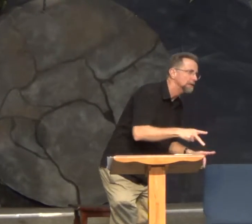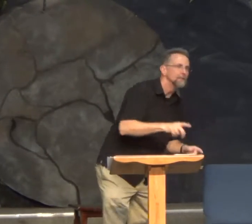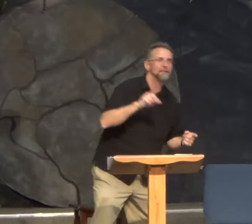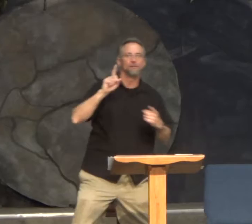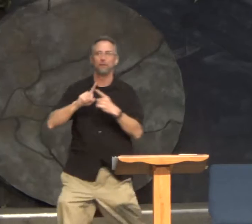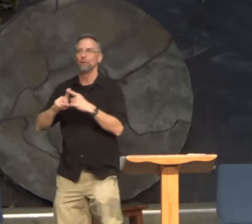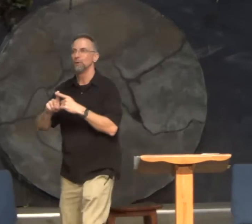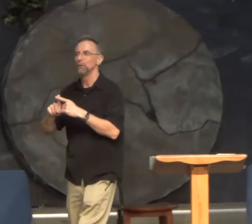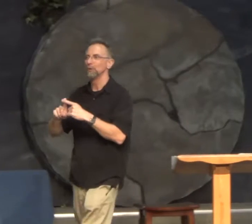corrupt sinners